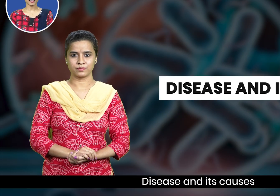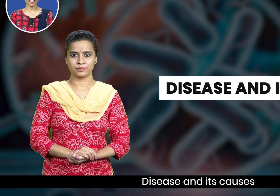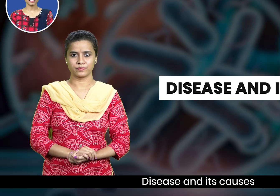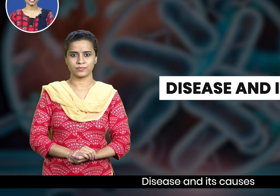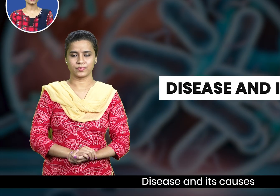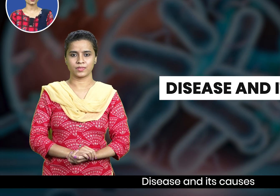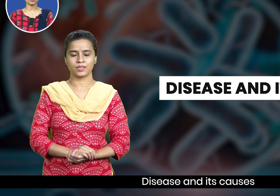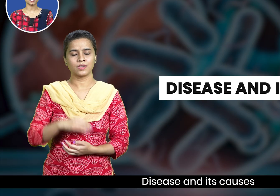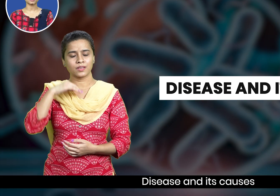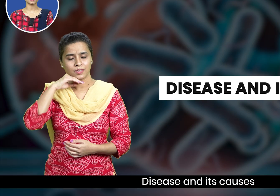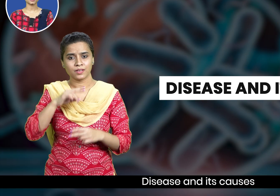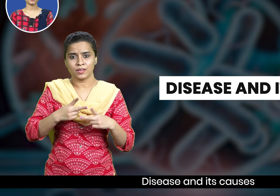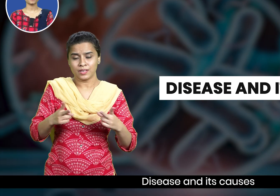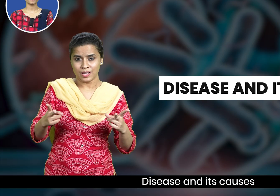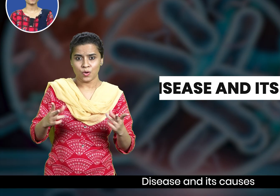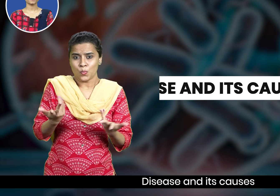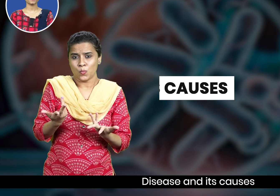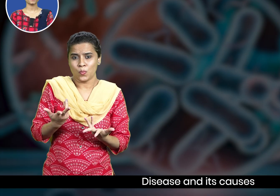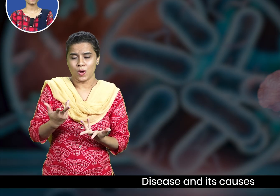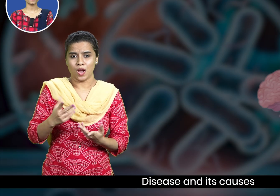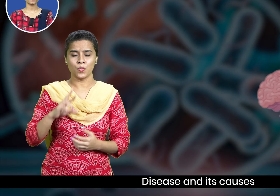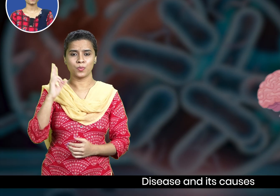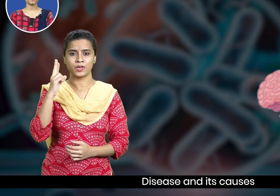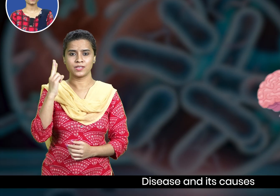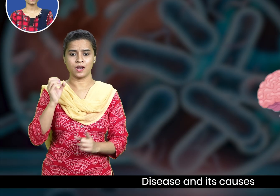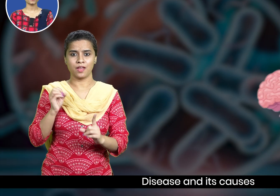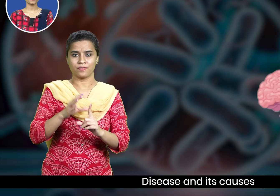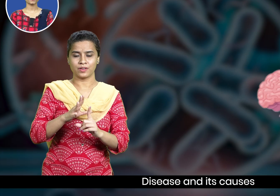Disease and its causes.